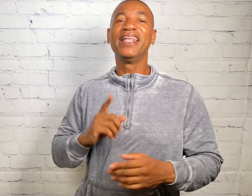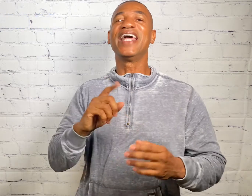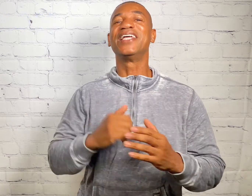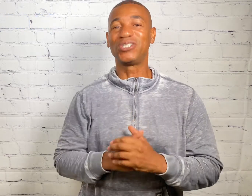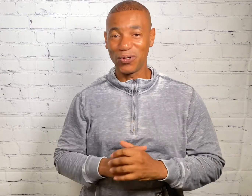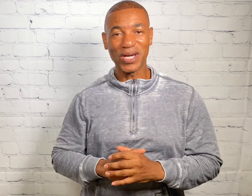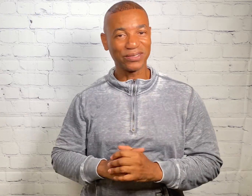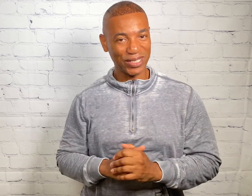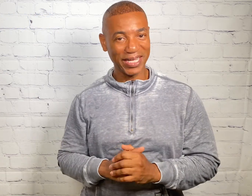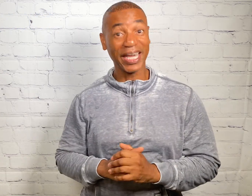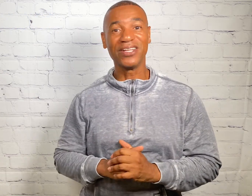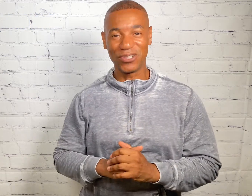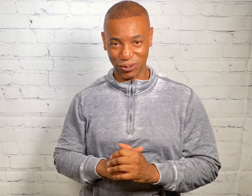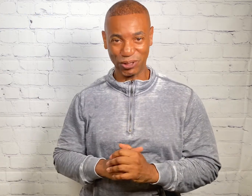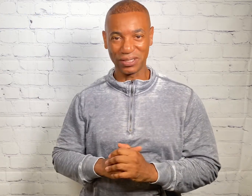That is two ways of signing indulgence.